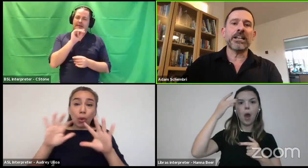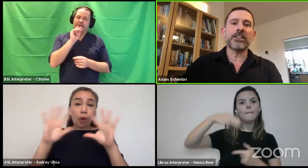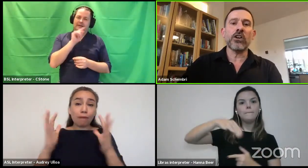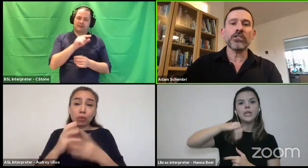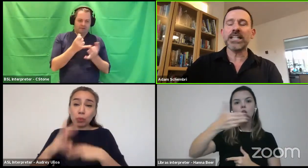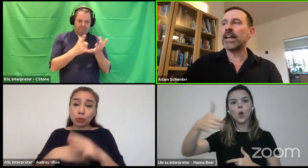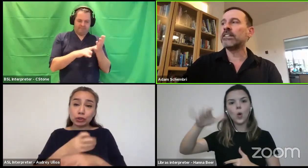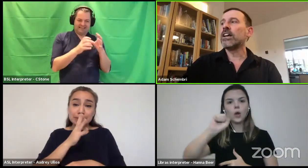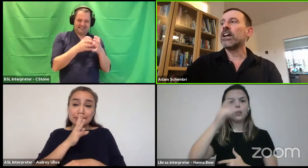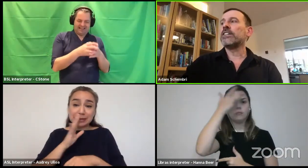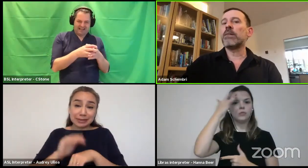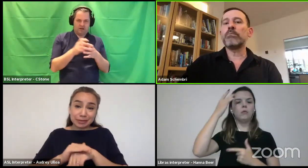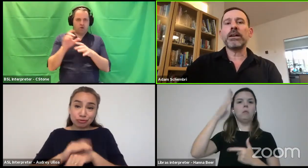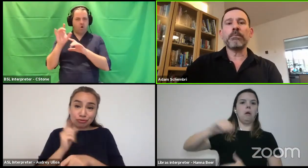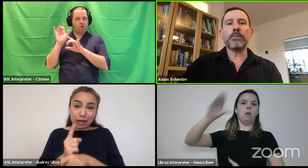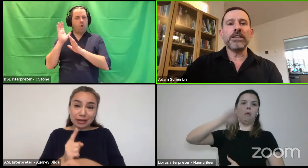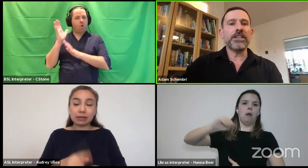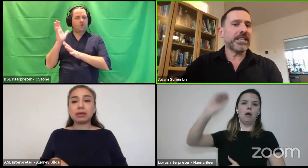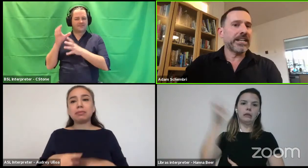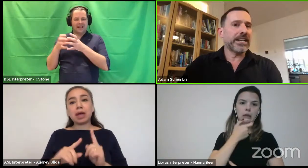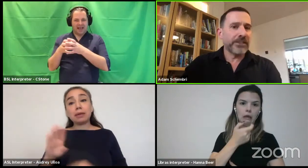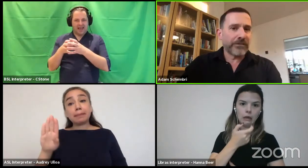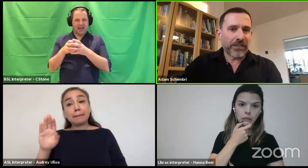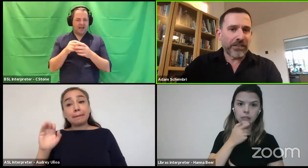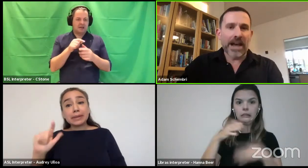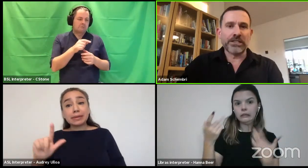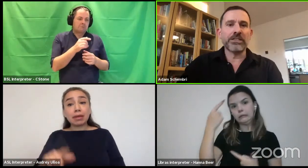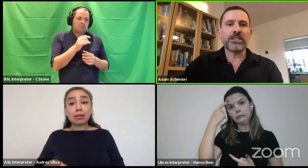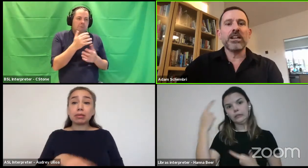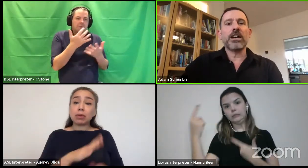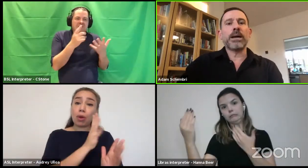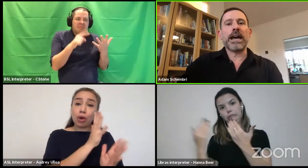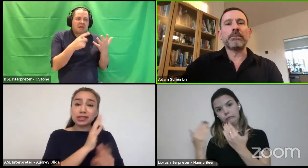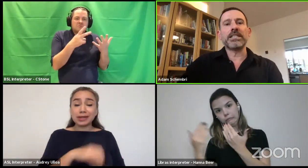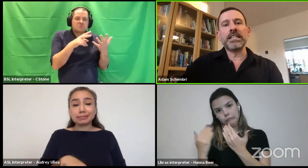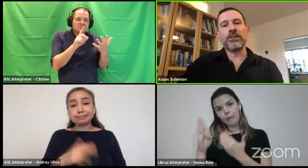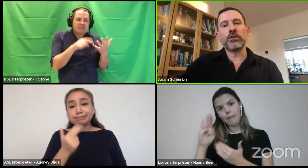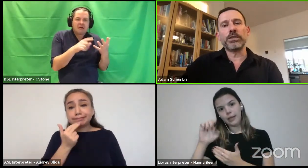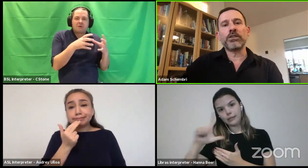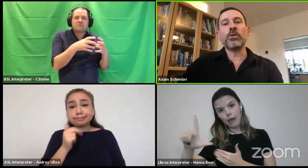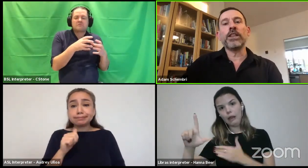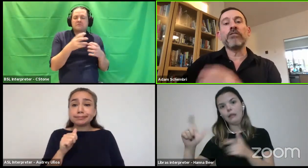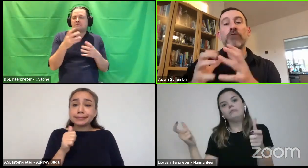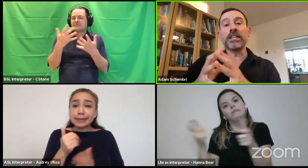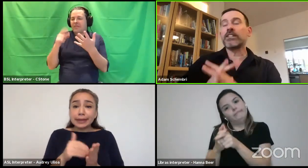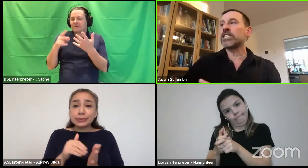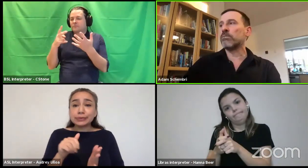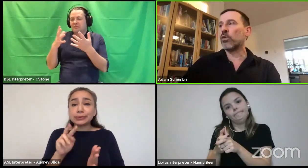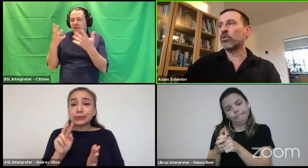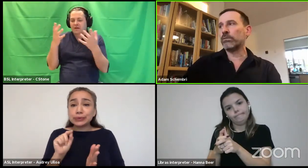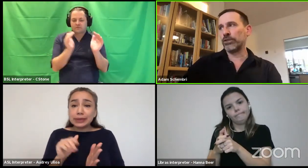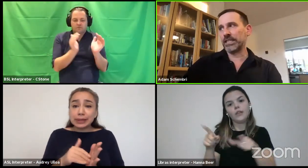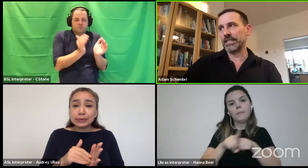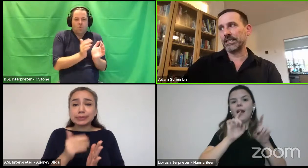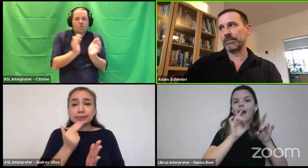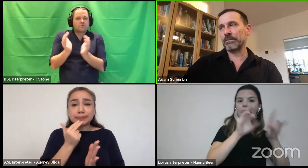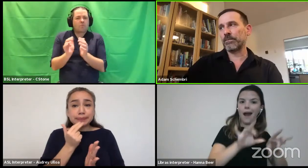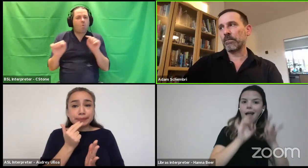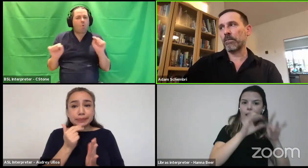BSL and Auslan number in the tens of thousands, perhaps in those particular, so they're relatively small